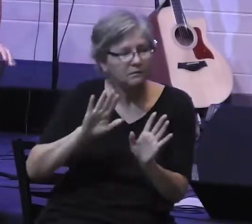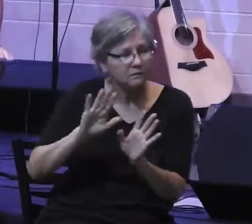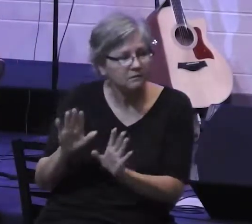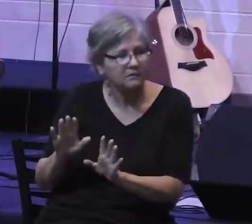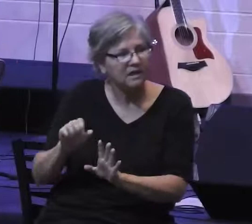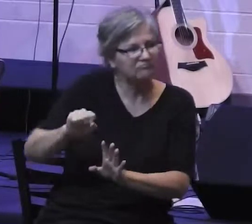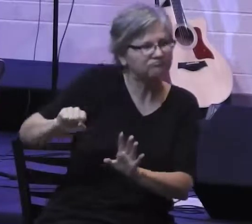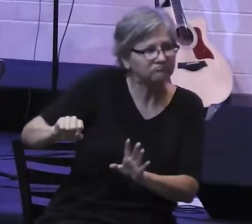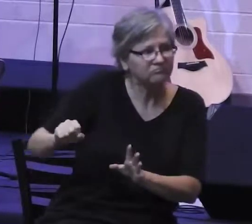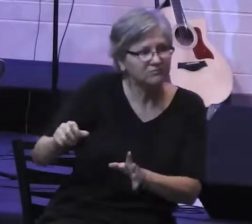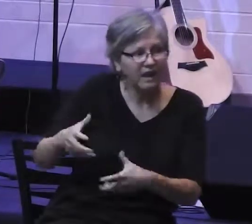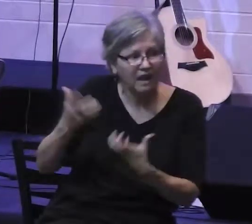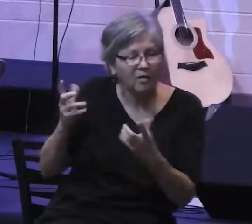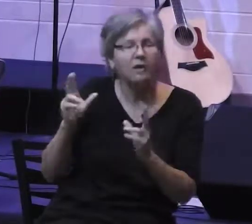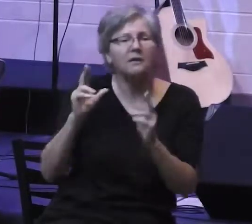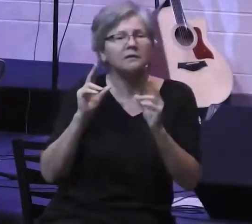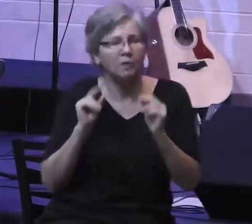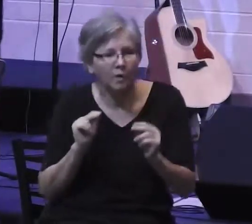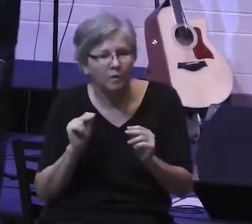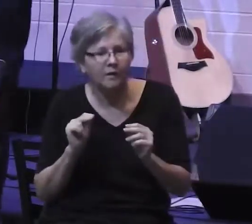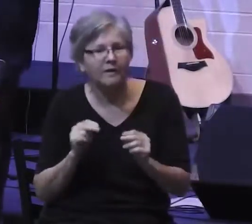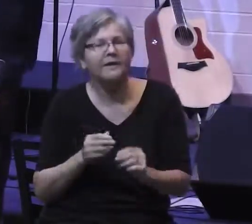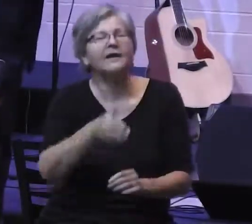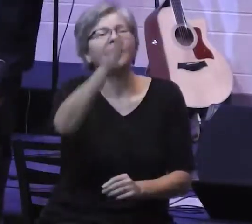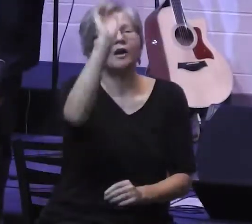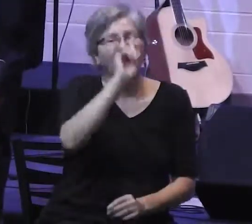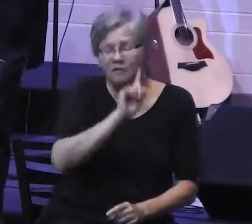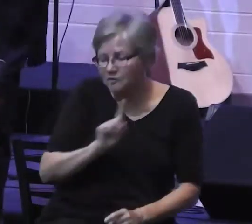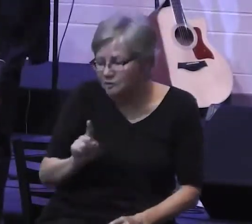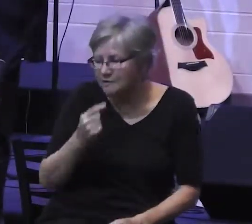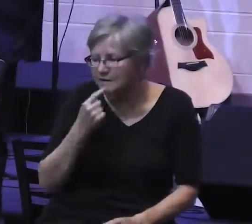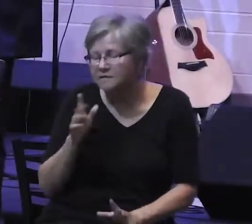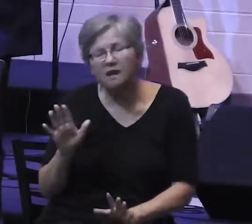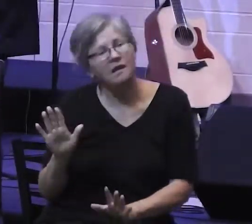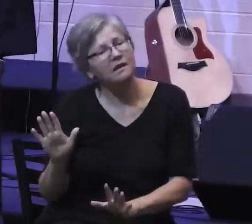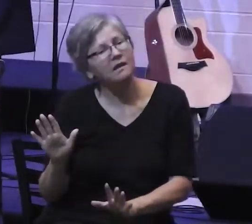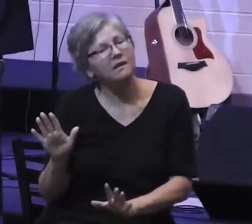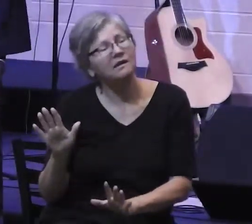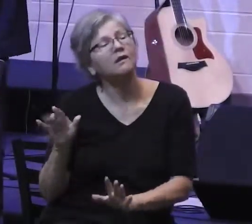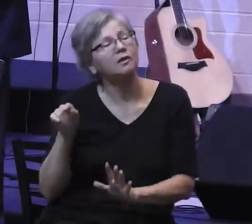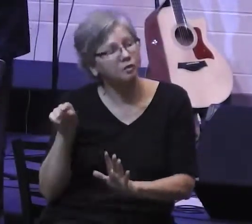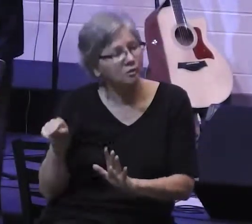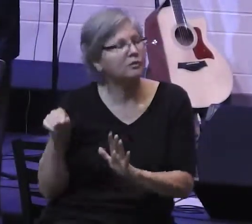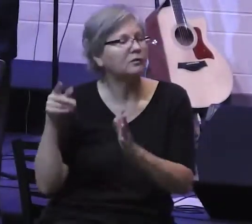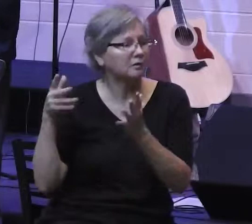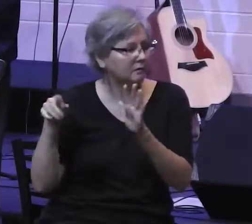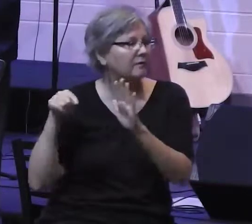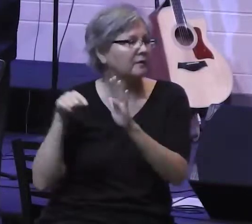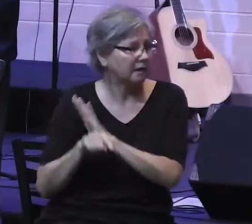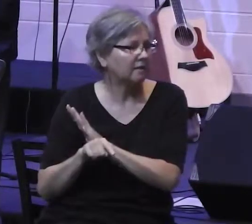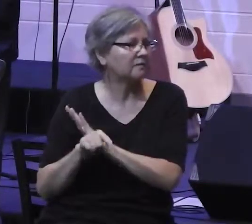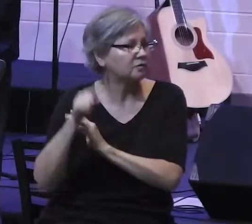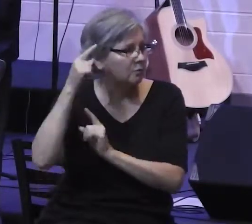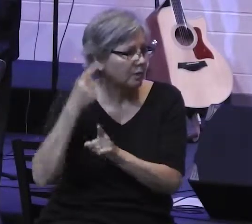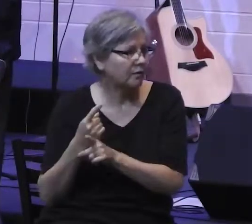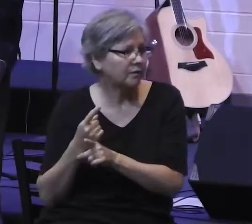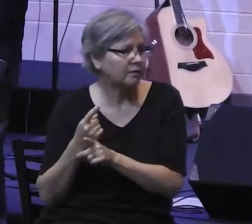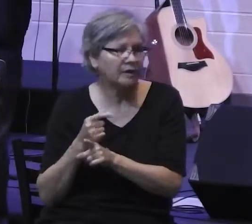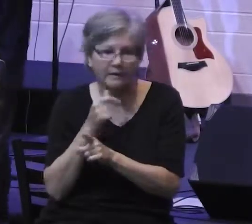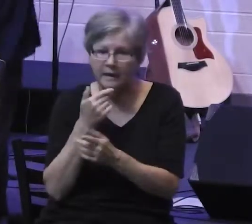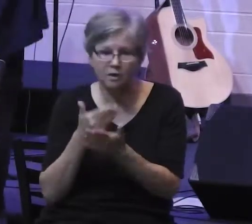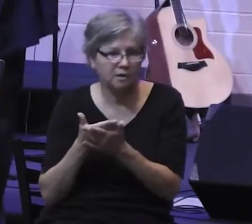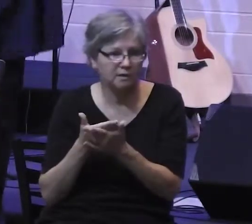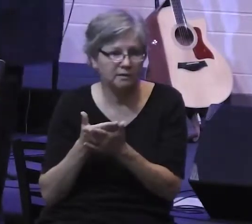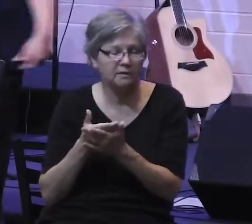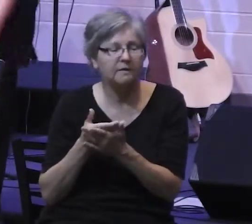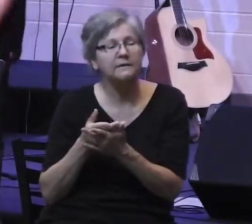him again, and He says, you've done this thing. You've killed. That's not good, obviously. And you do